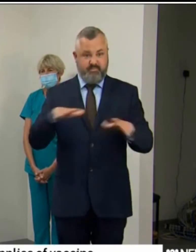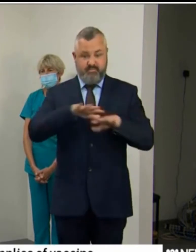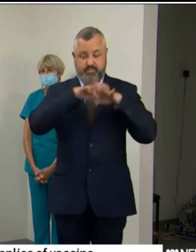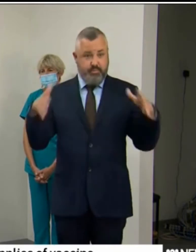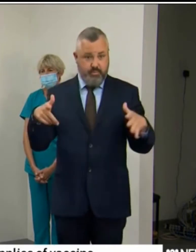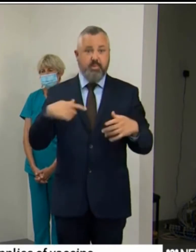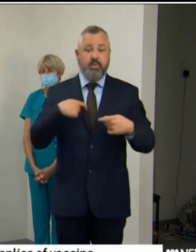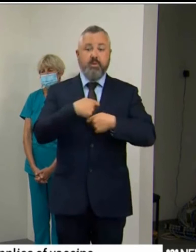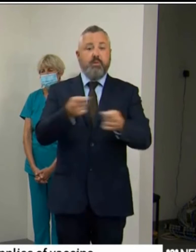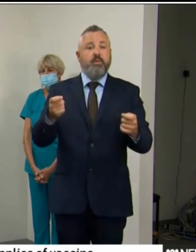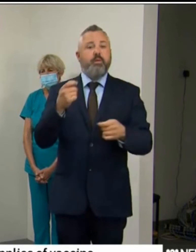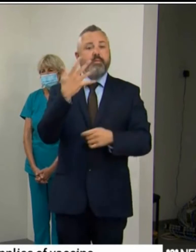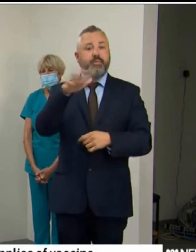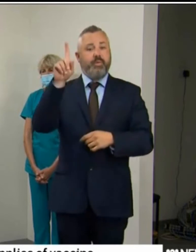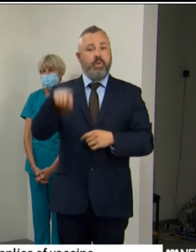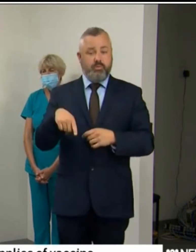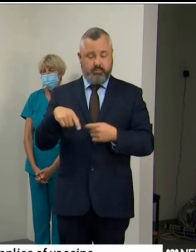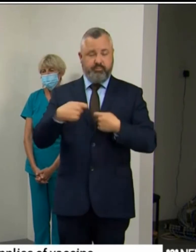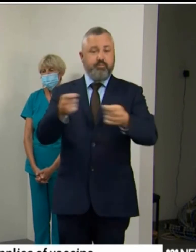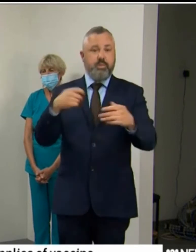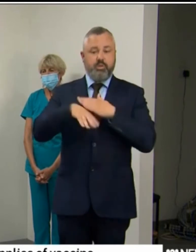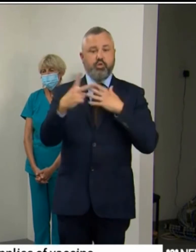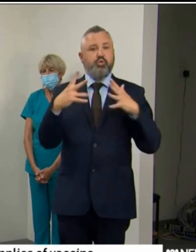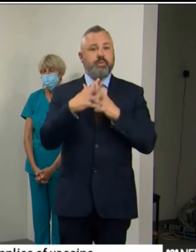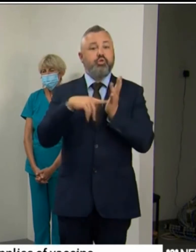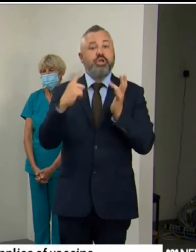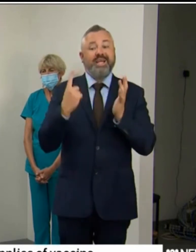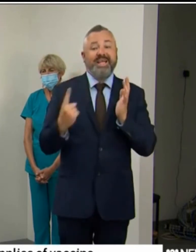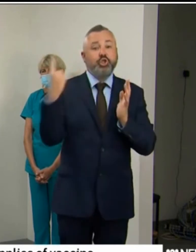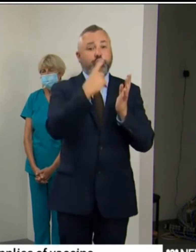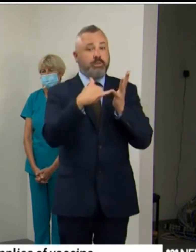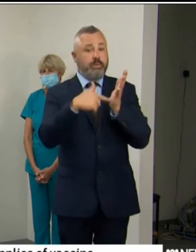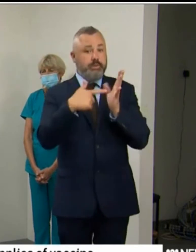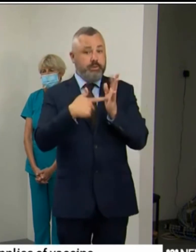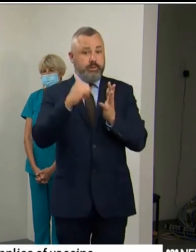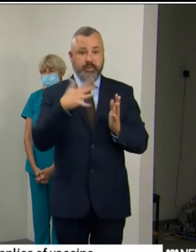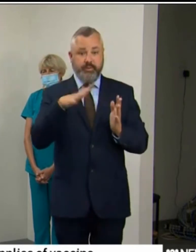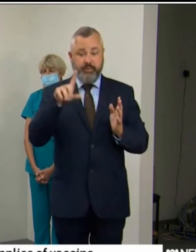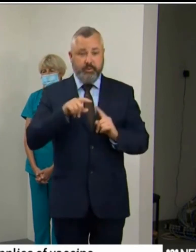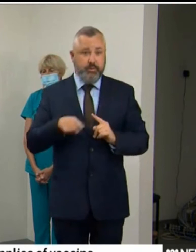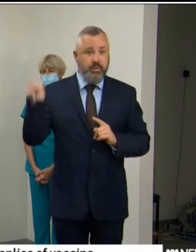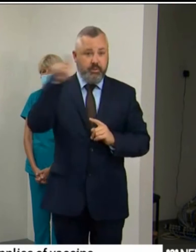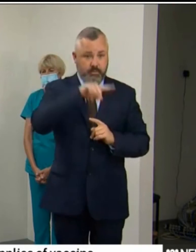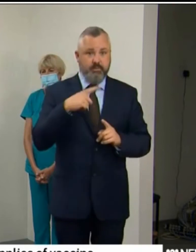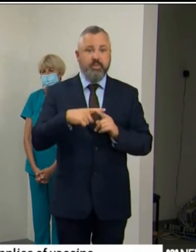50,000 vaccines to the states. We've completed 23,000